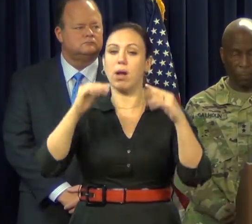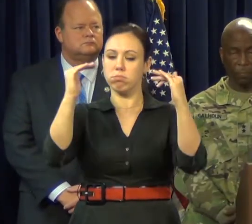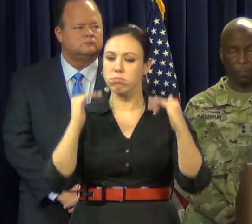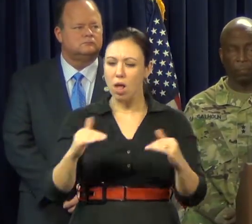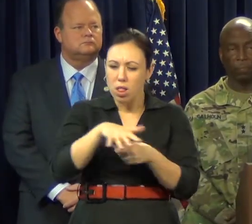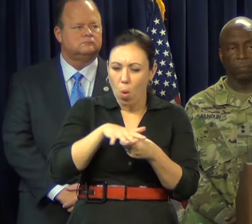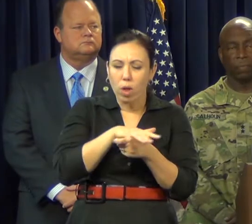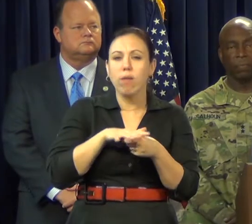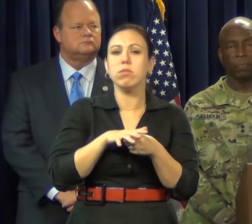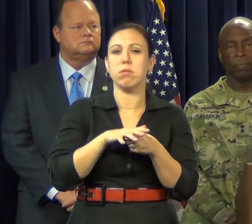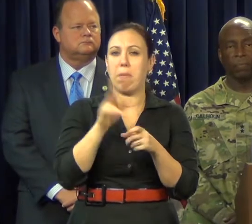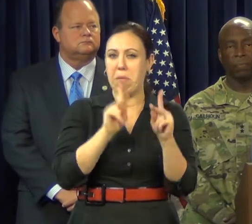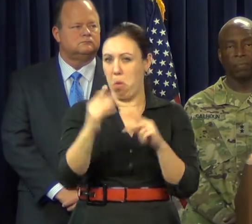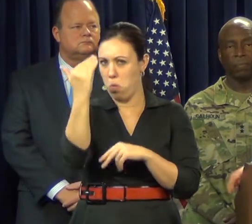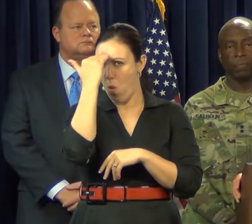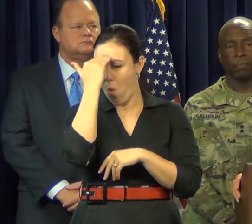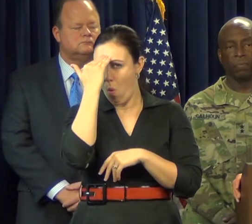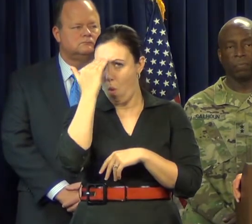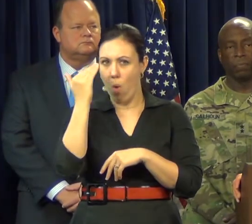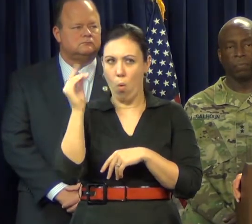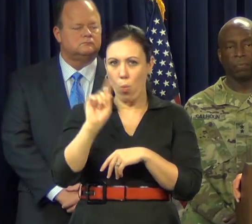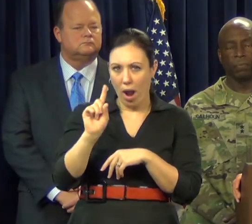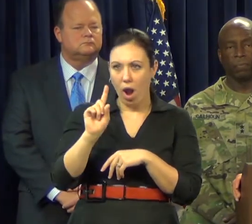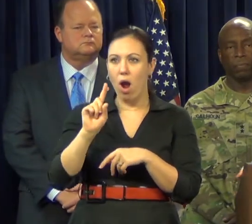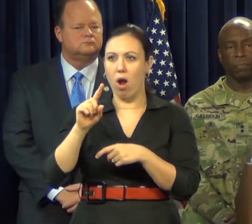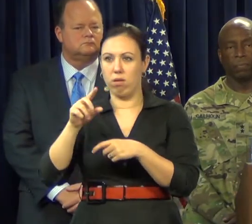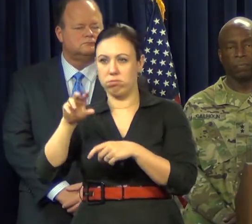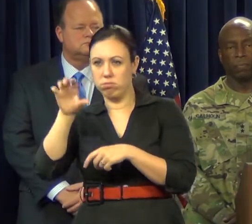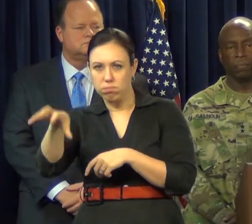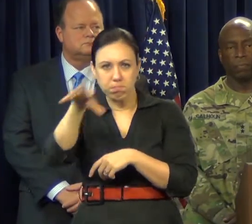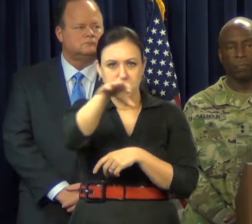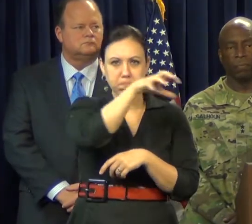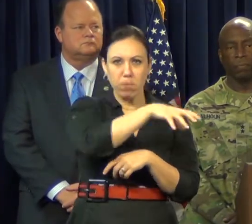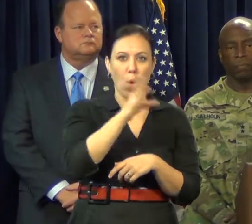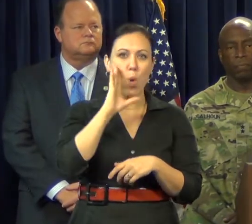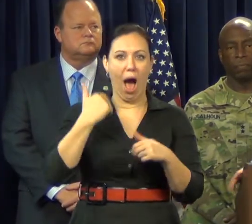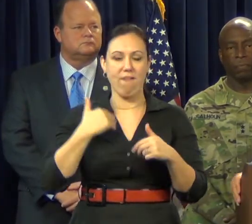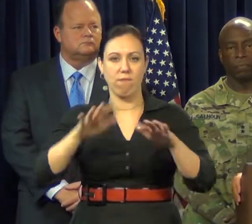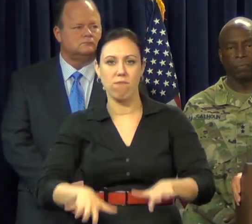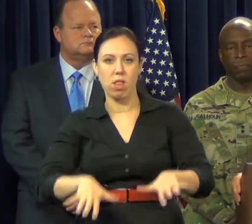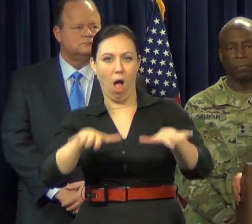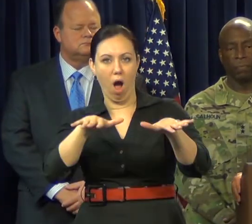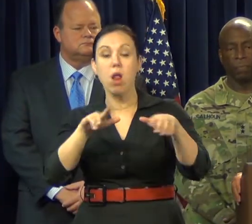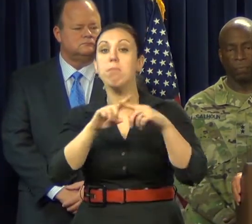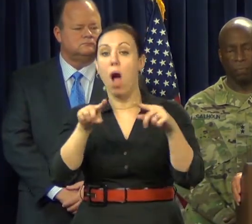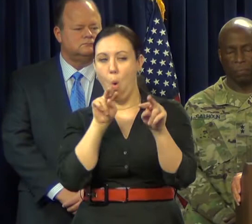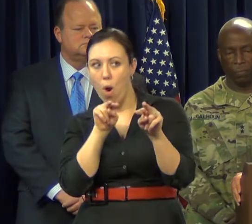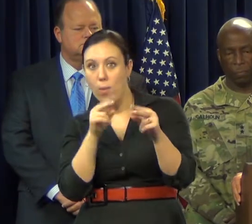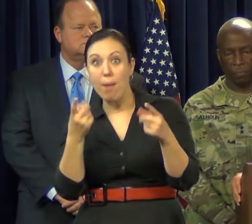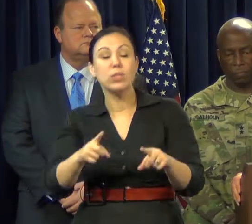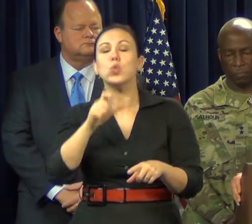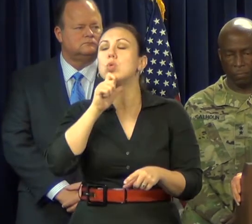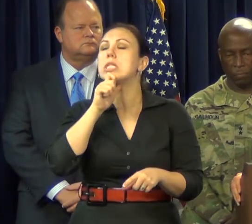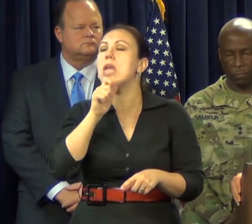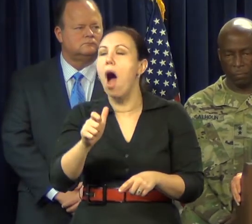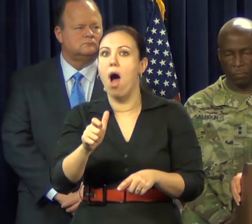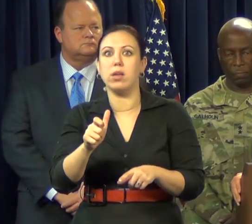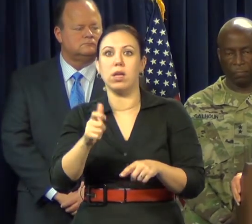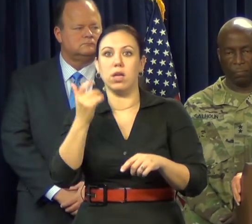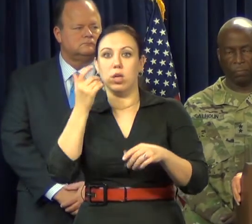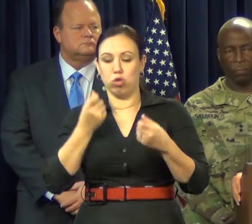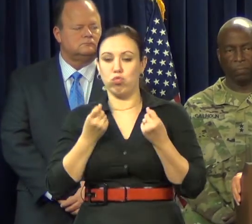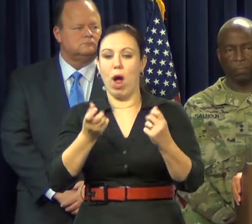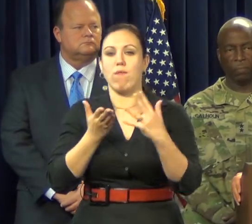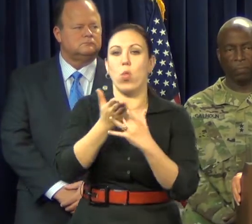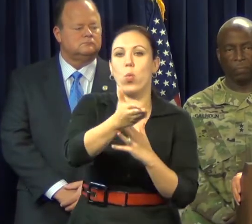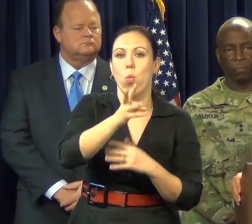I mean, people know where you're going to probably see flooding, but watch what's happening. Do not drive into